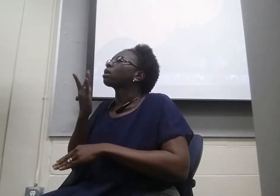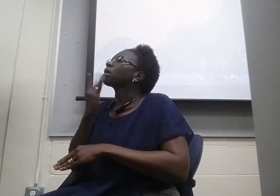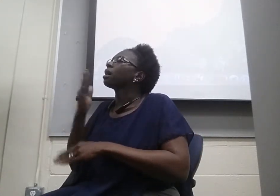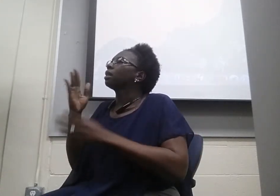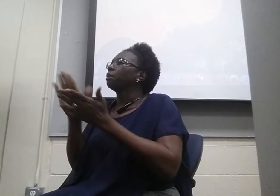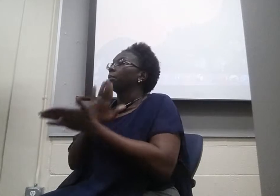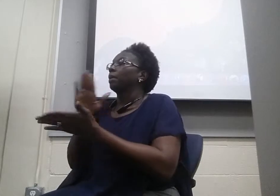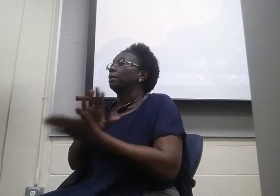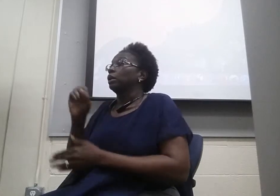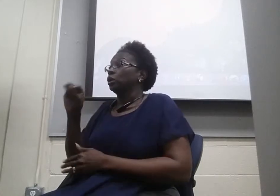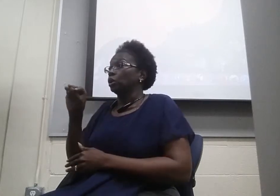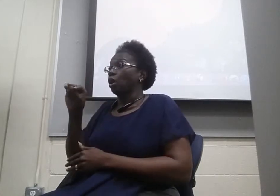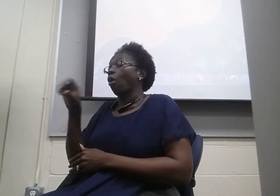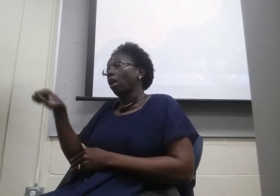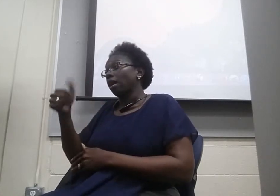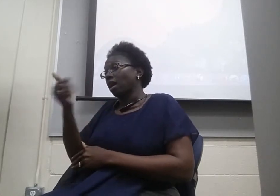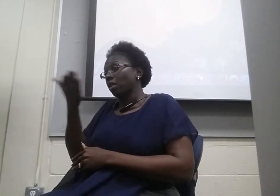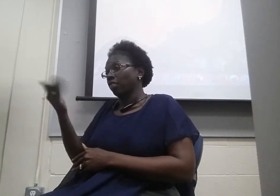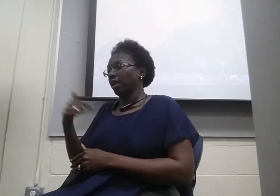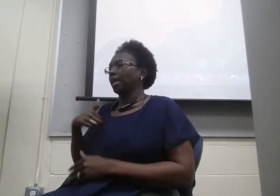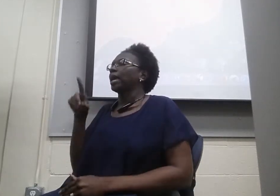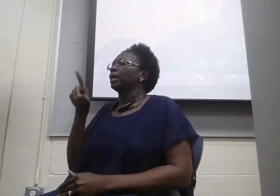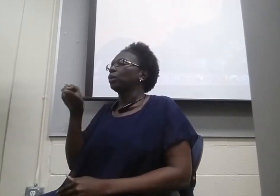jumped through, is I've done,